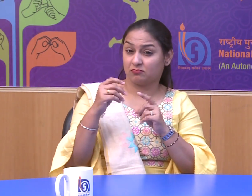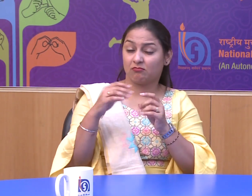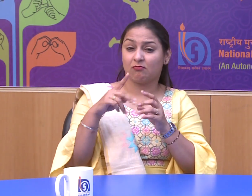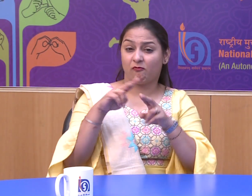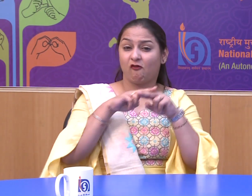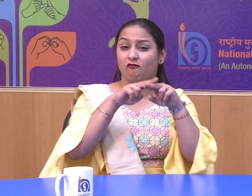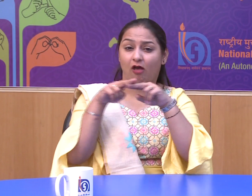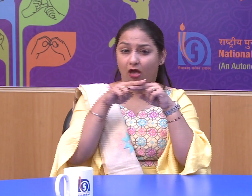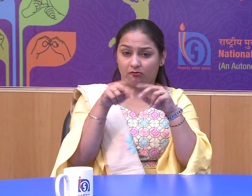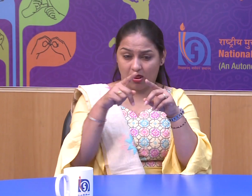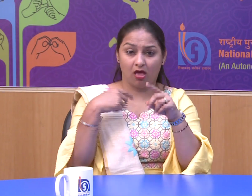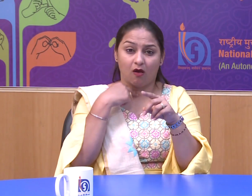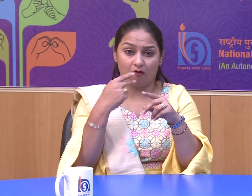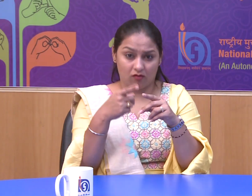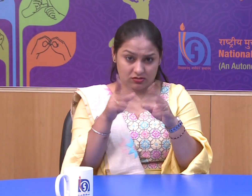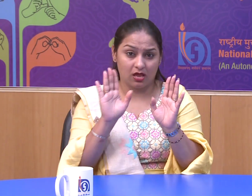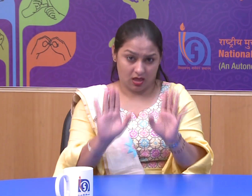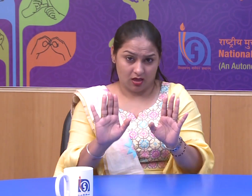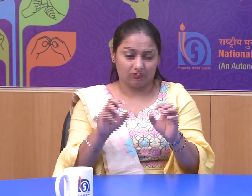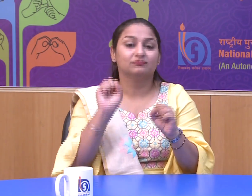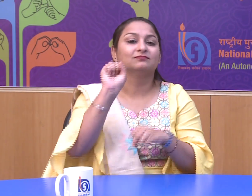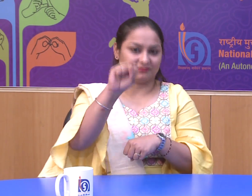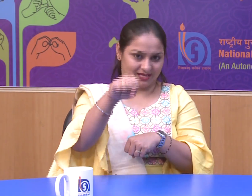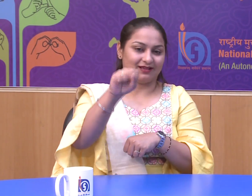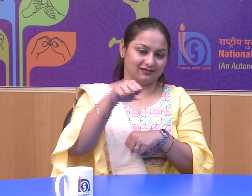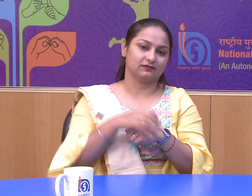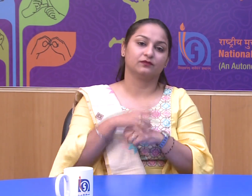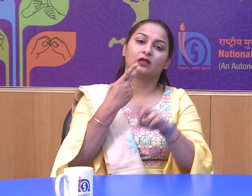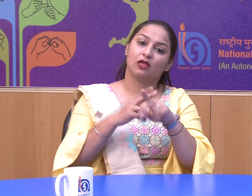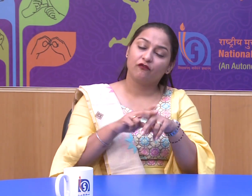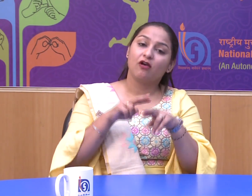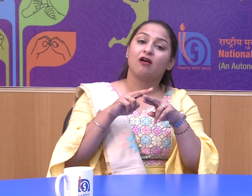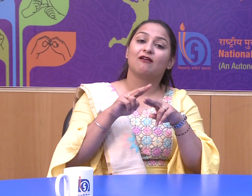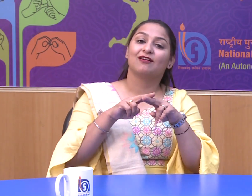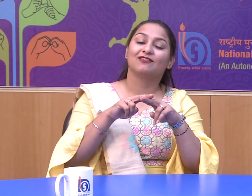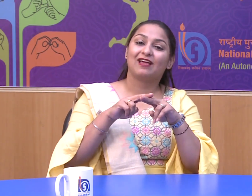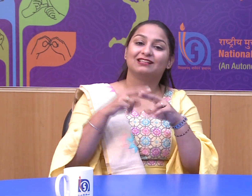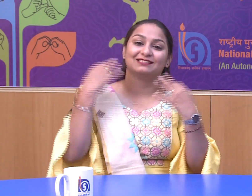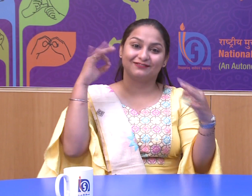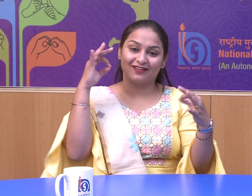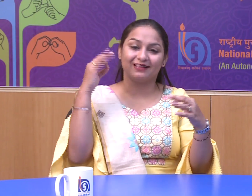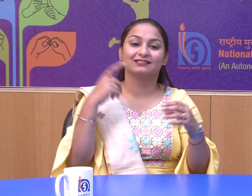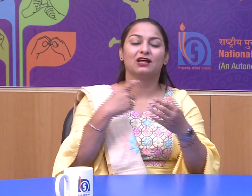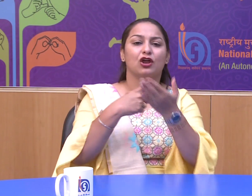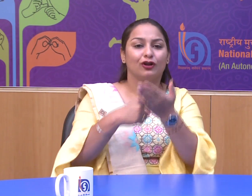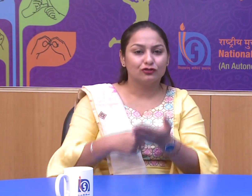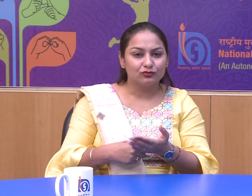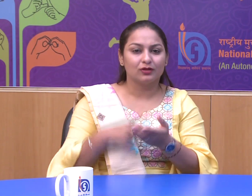you? Yes, the festivals and rituals you perform today have